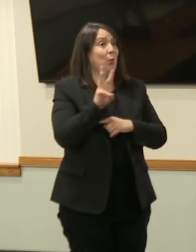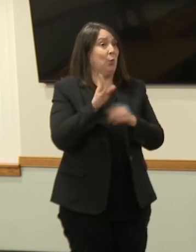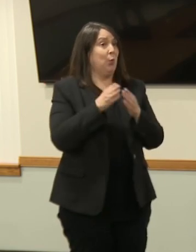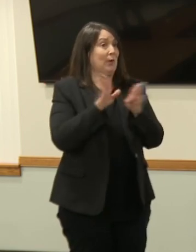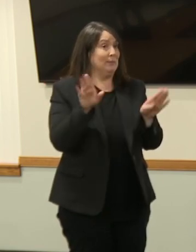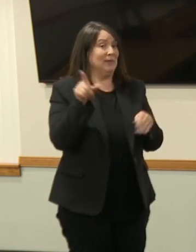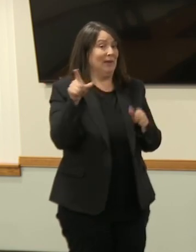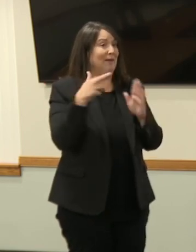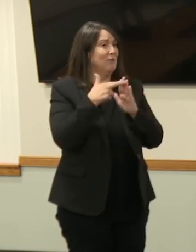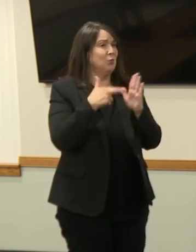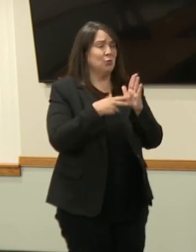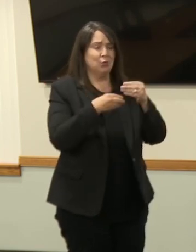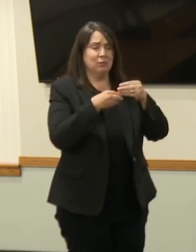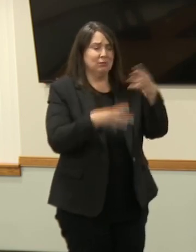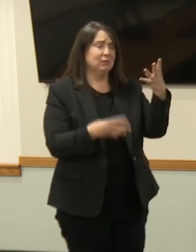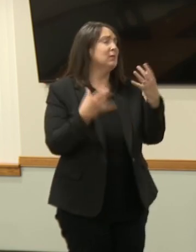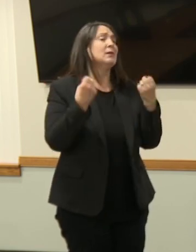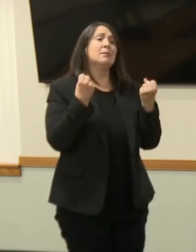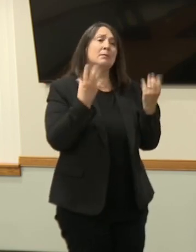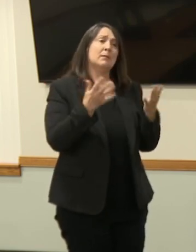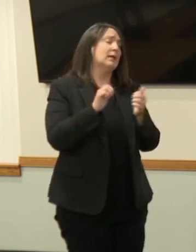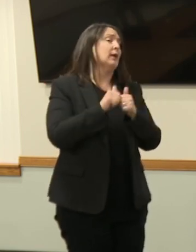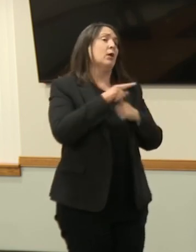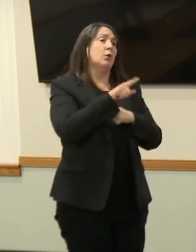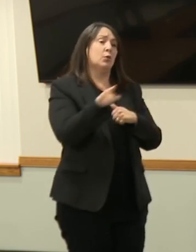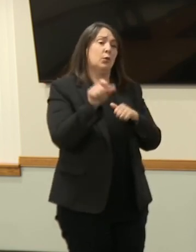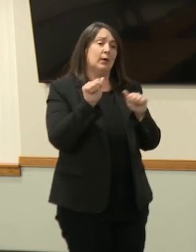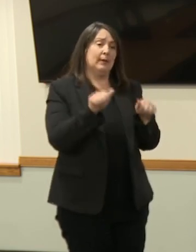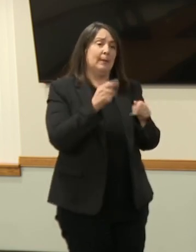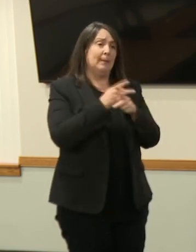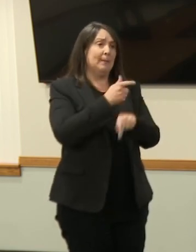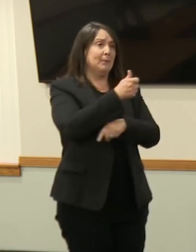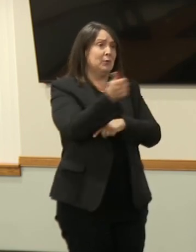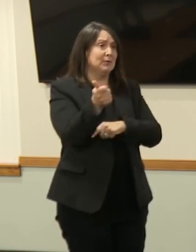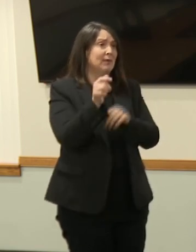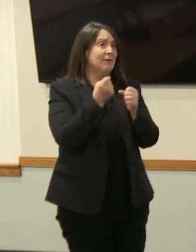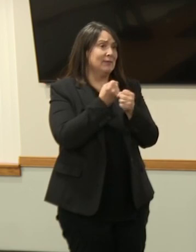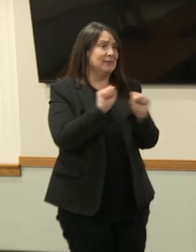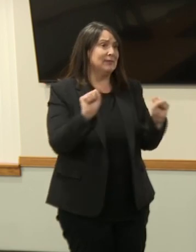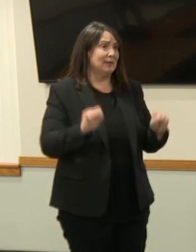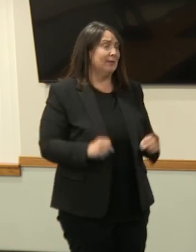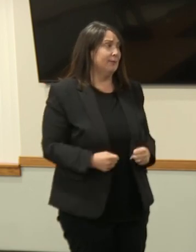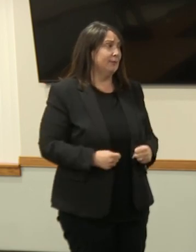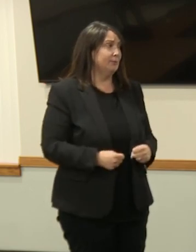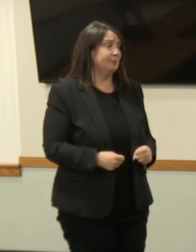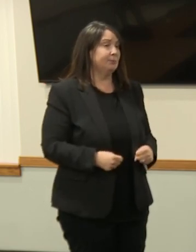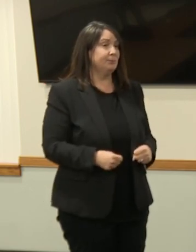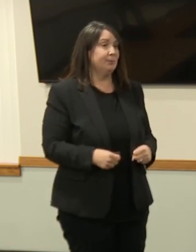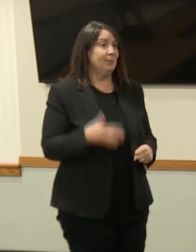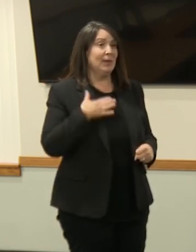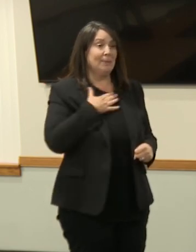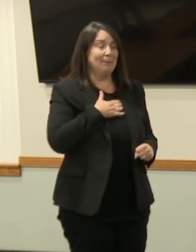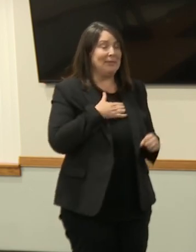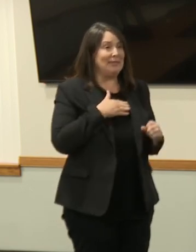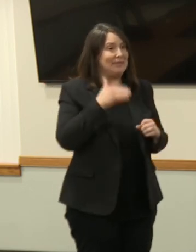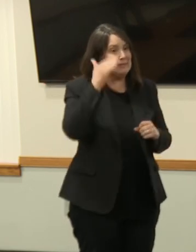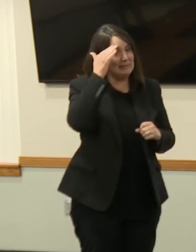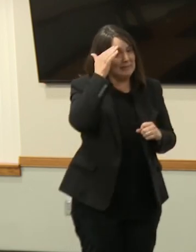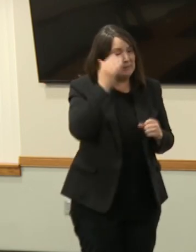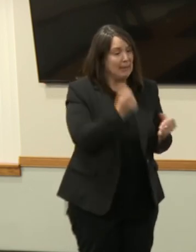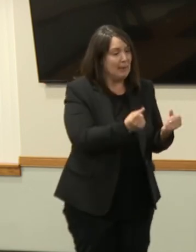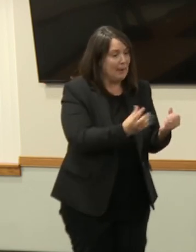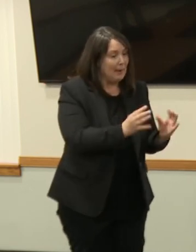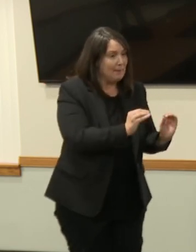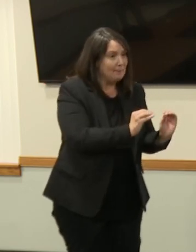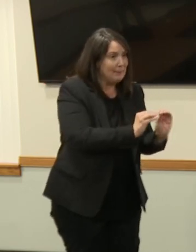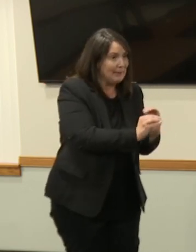Practice, in that guidance, it really talks about how you can do safe Halloween celebrations, adhering to the size limitations, social